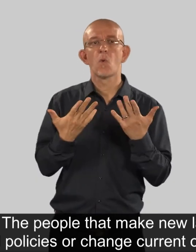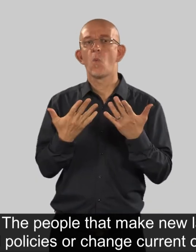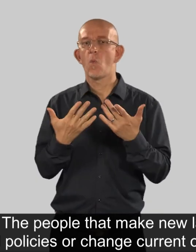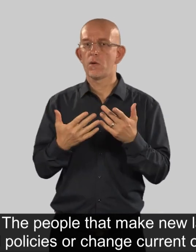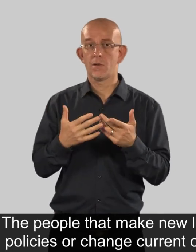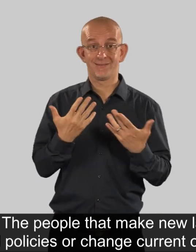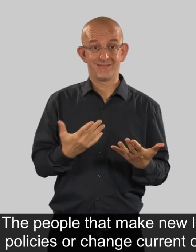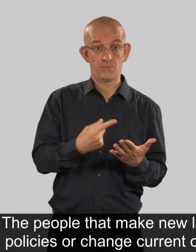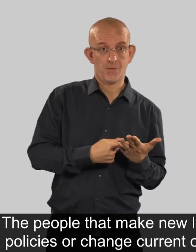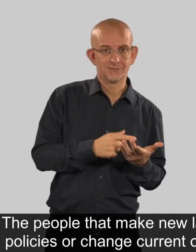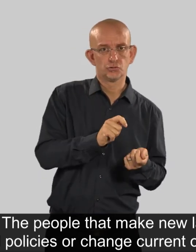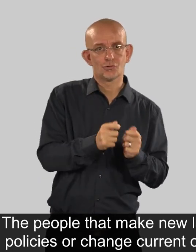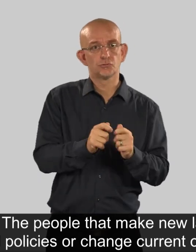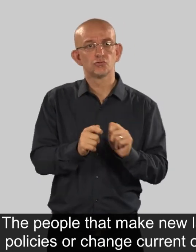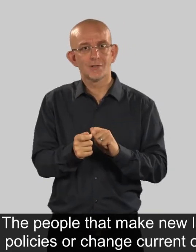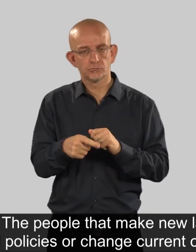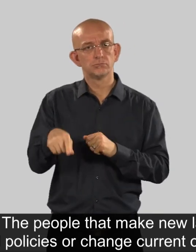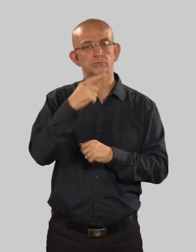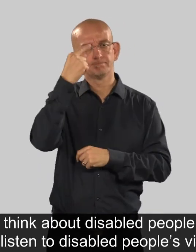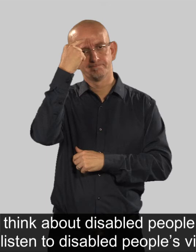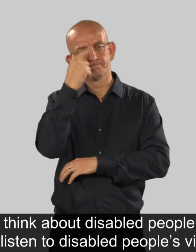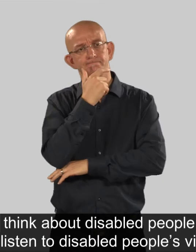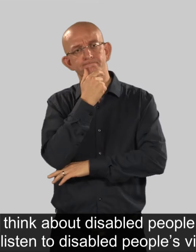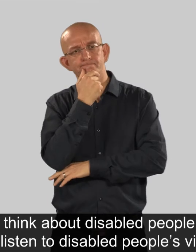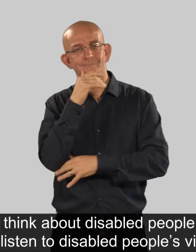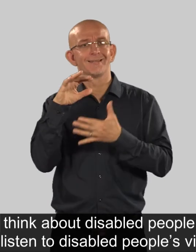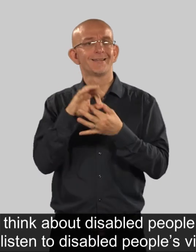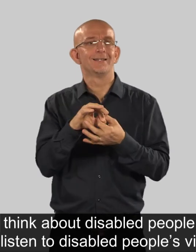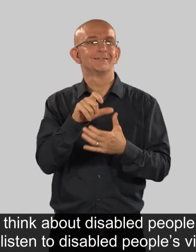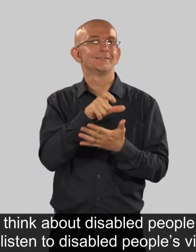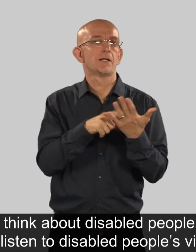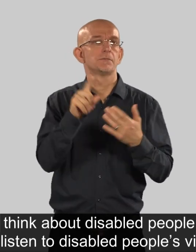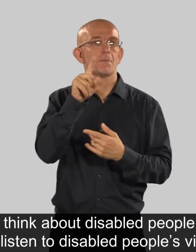about disabled people and listen to disabled people's views.